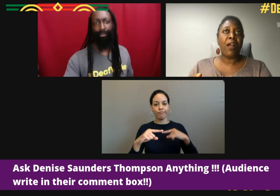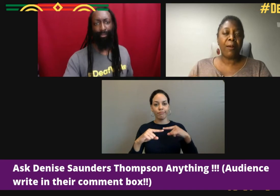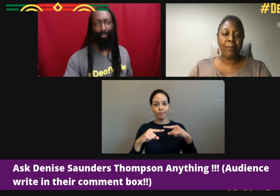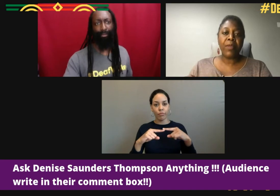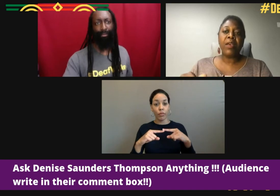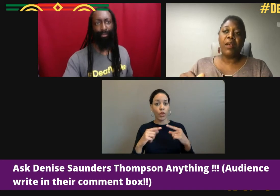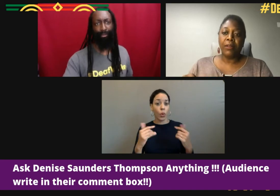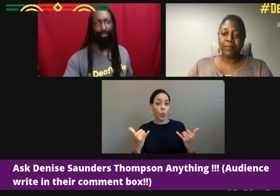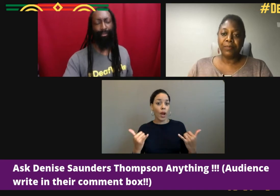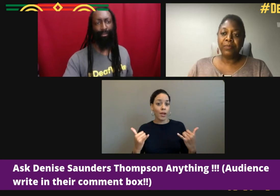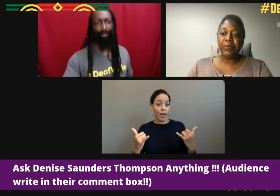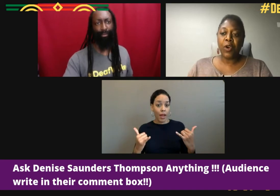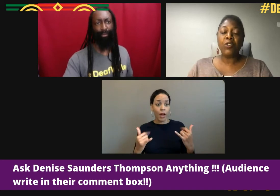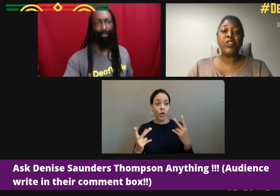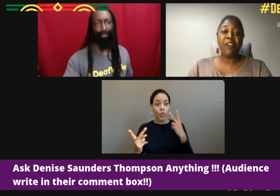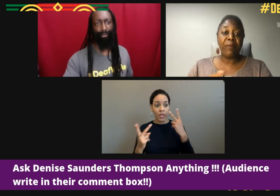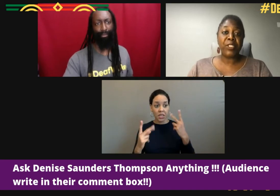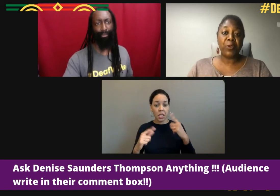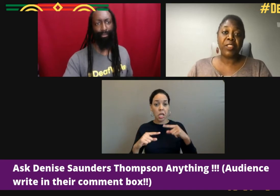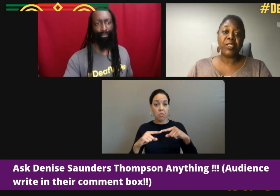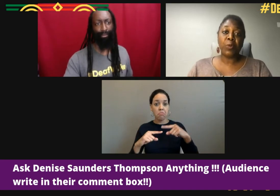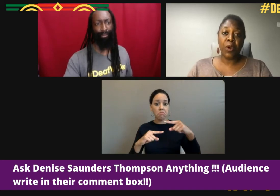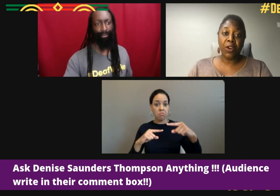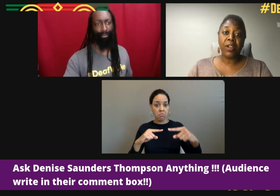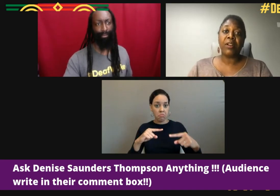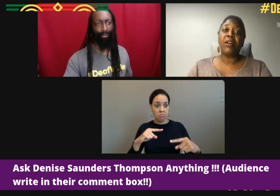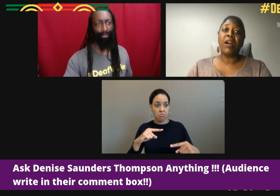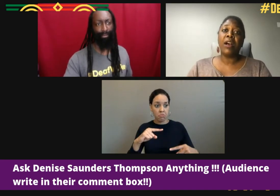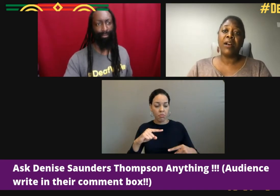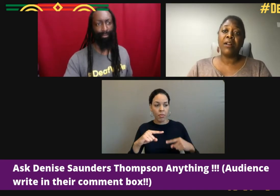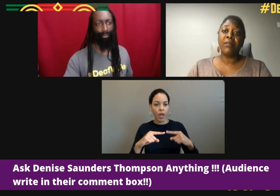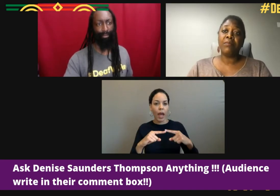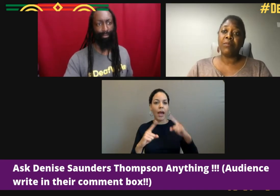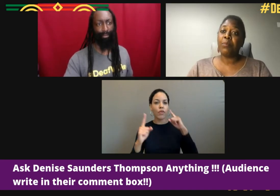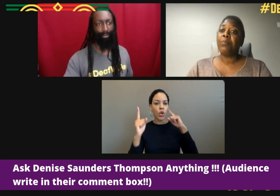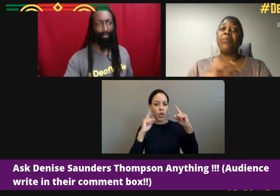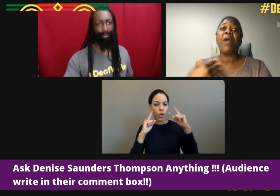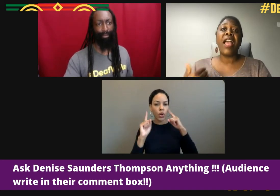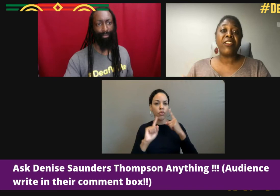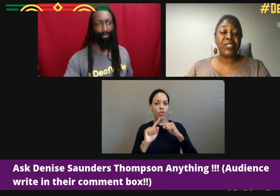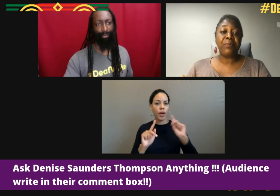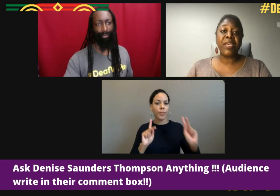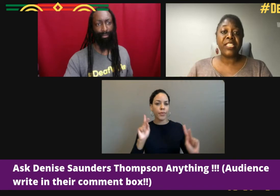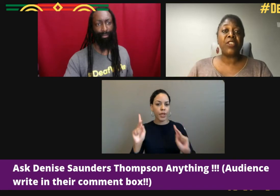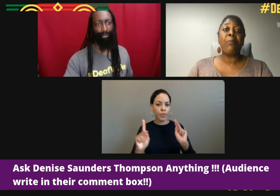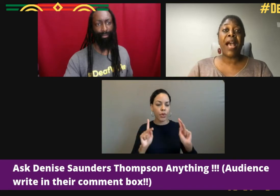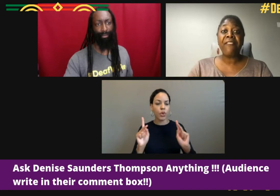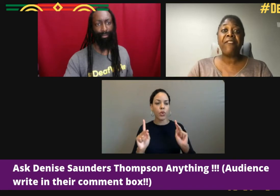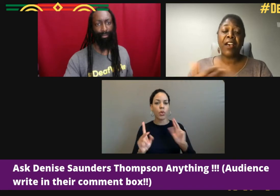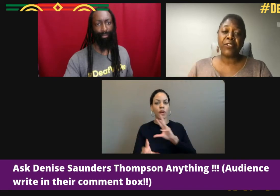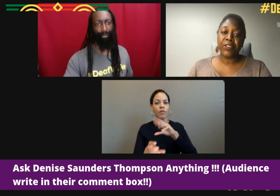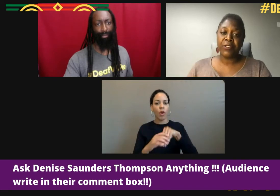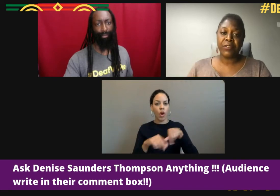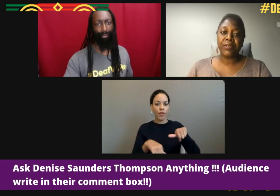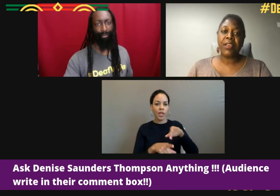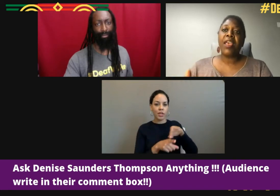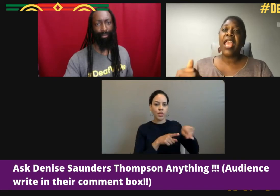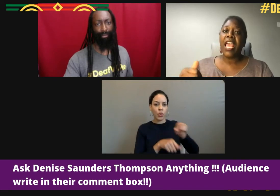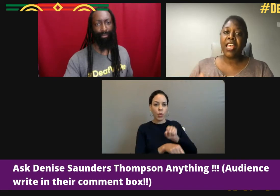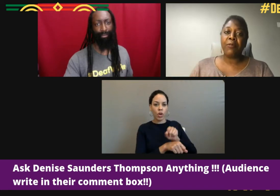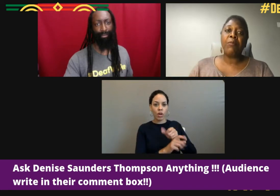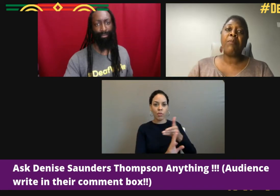heard from those who have been doing this work prior to me. So my